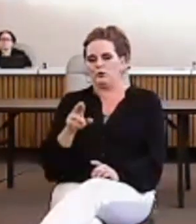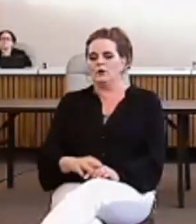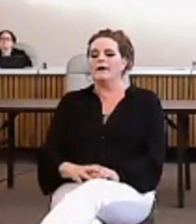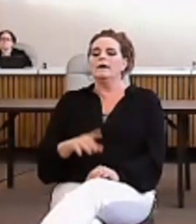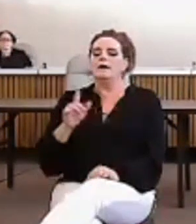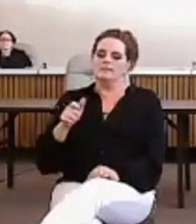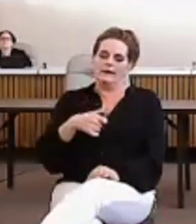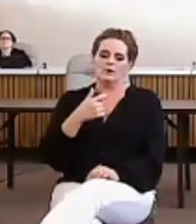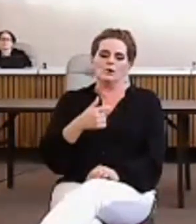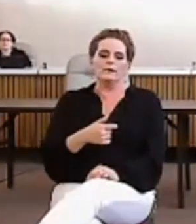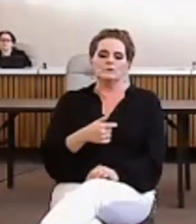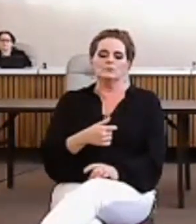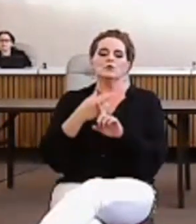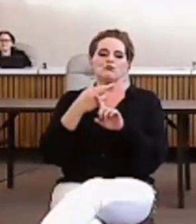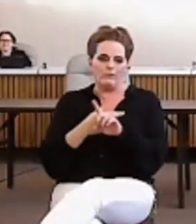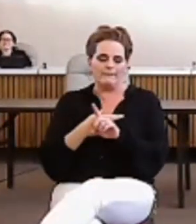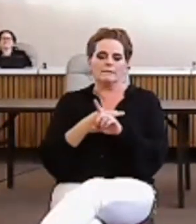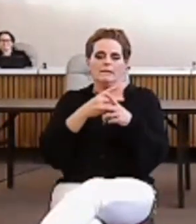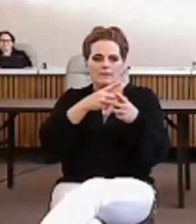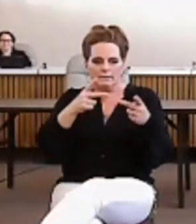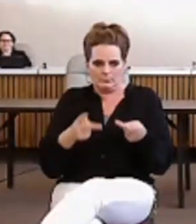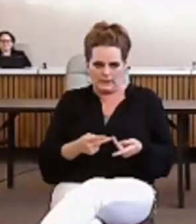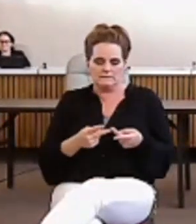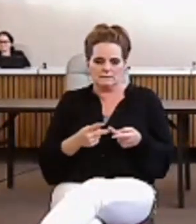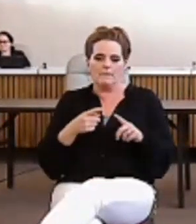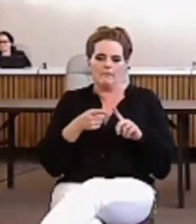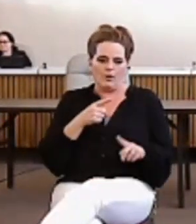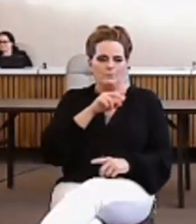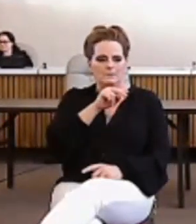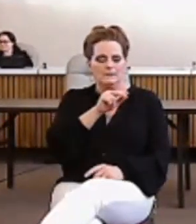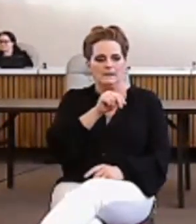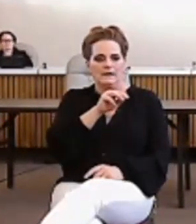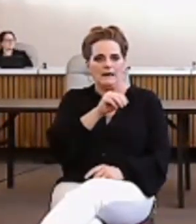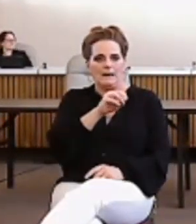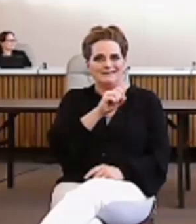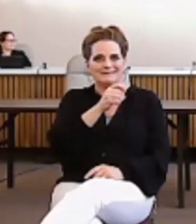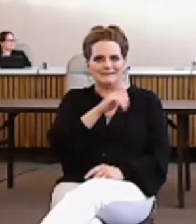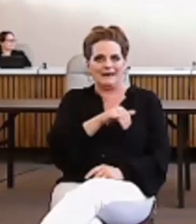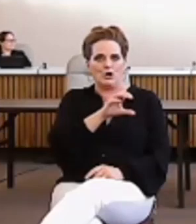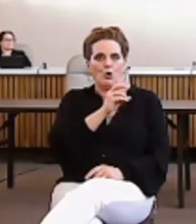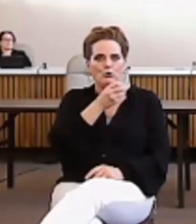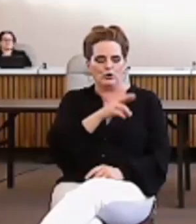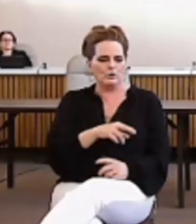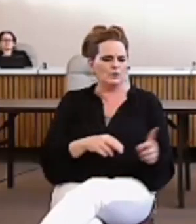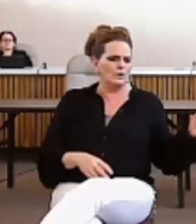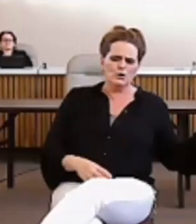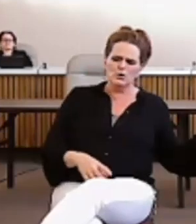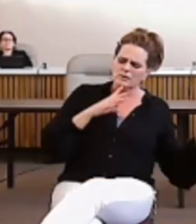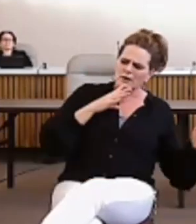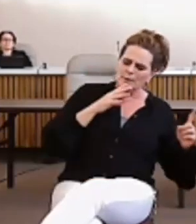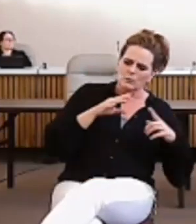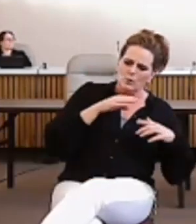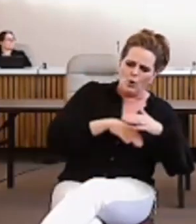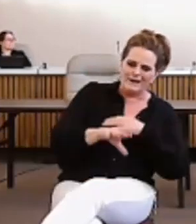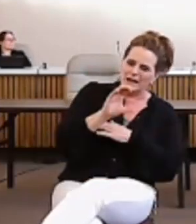space from Nemesta. Okay, great. Thank you. You're welcome. You mentioned a walk-in cooler or freezer. I'm